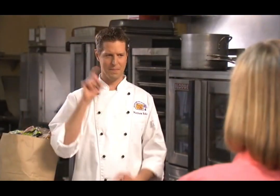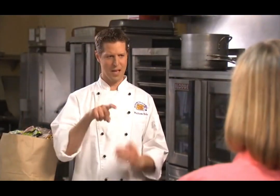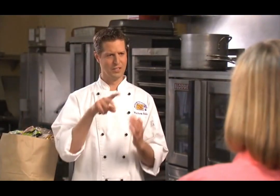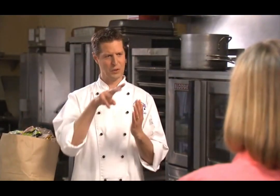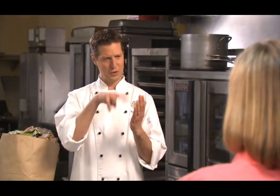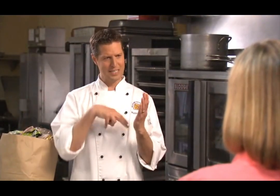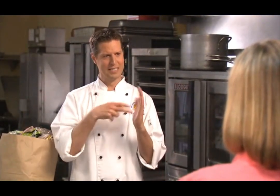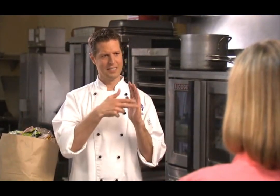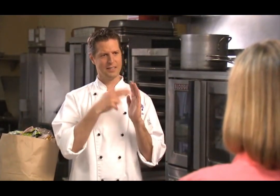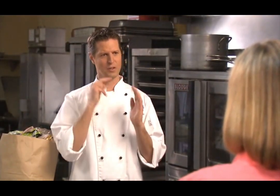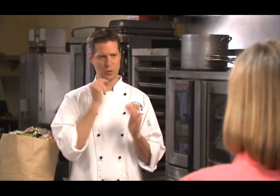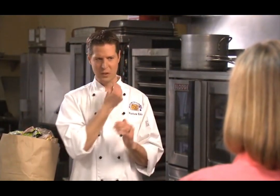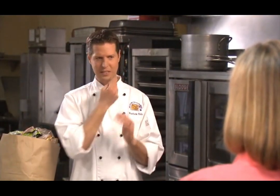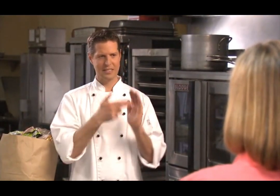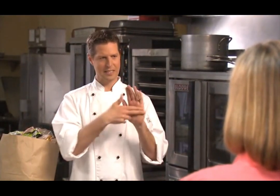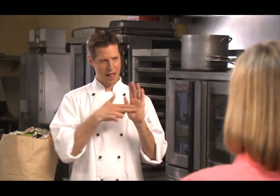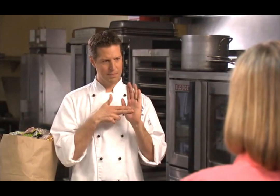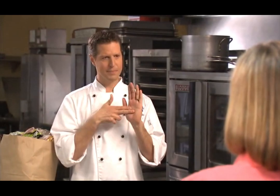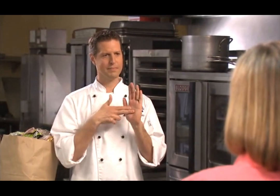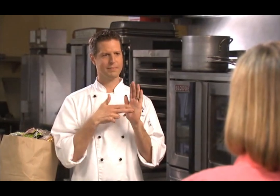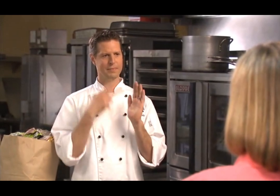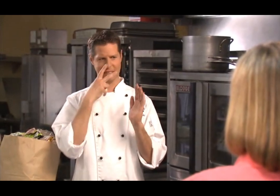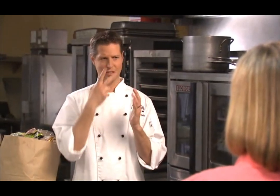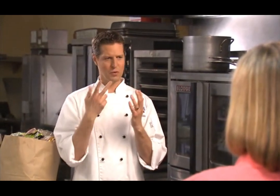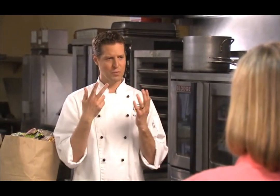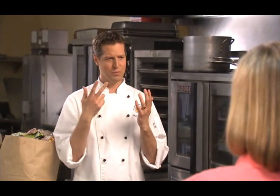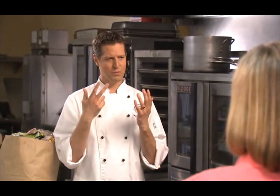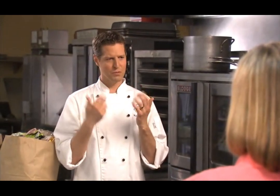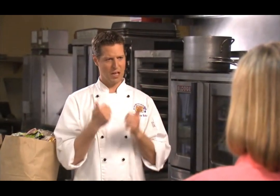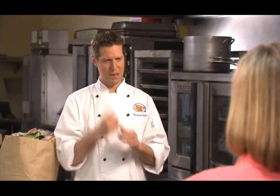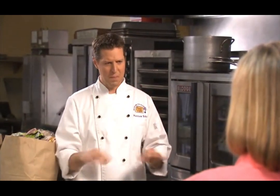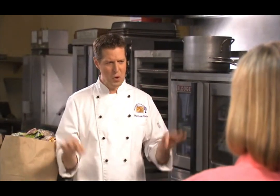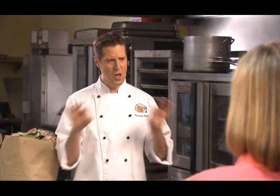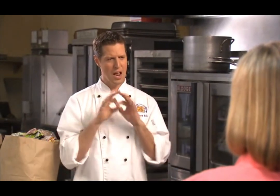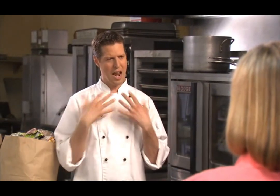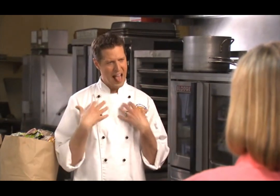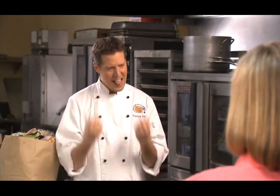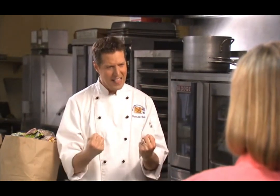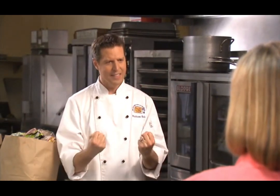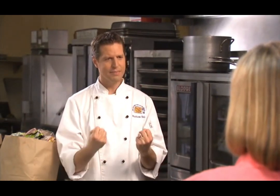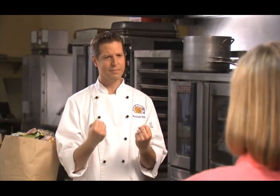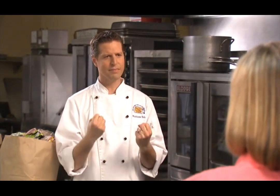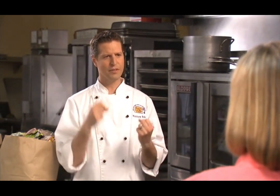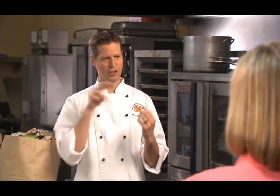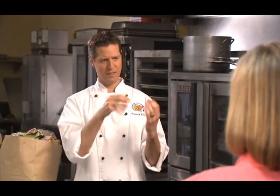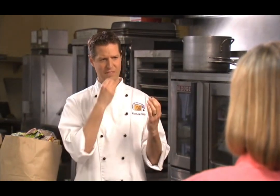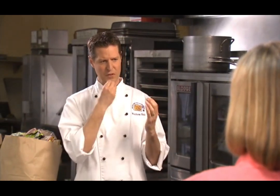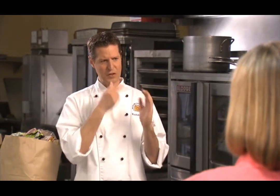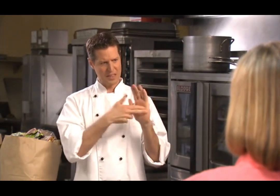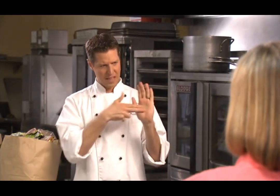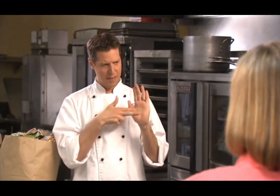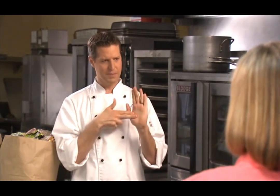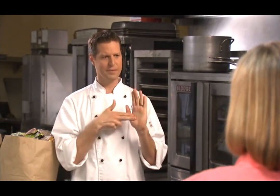Reading the nutrition label is really important for making healthy food choices. Let's look at a food label.